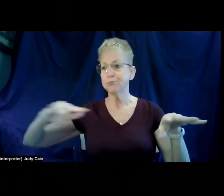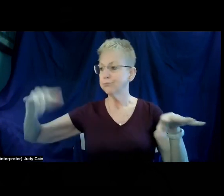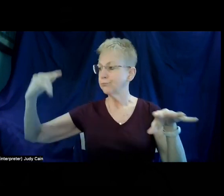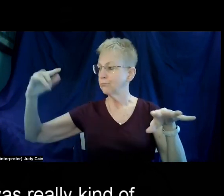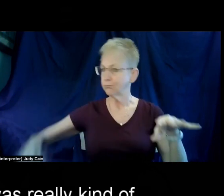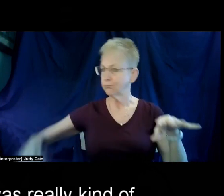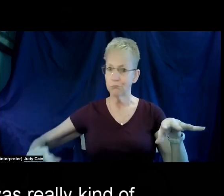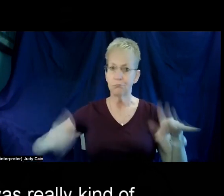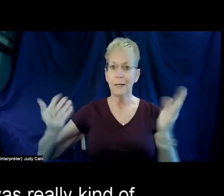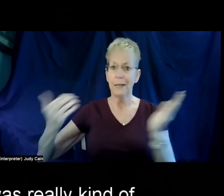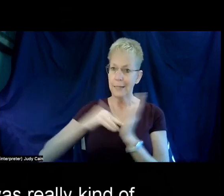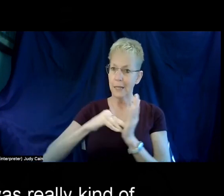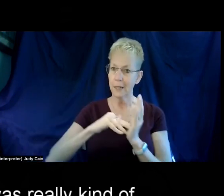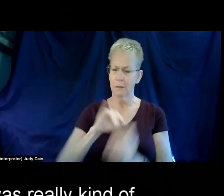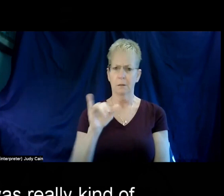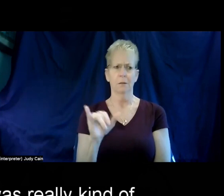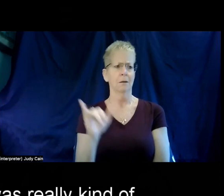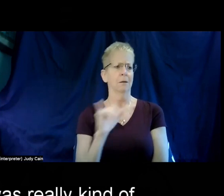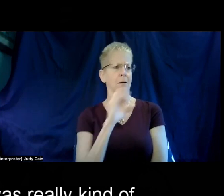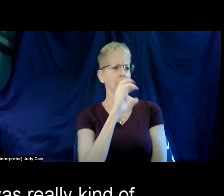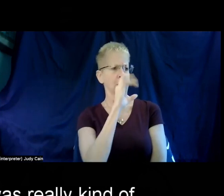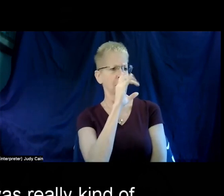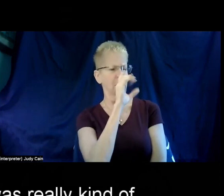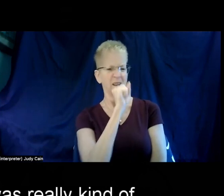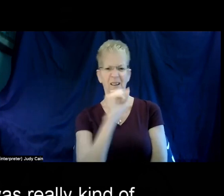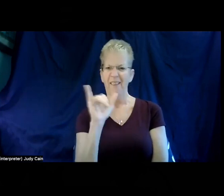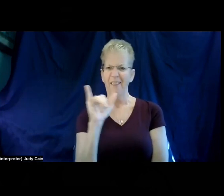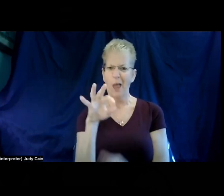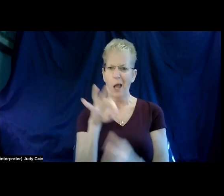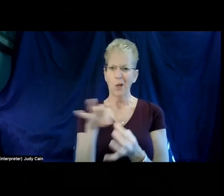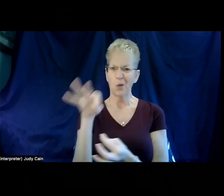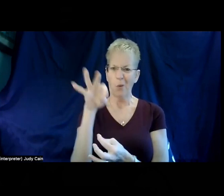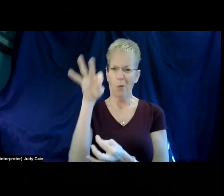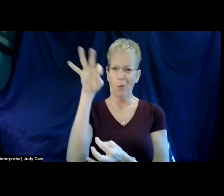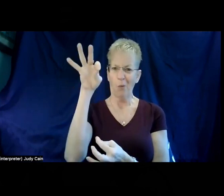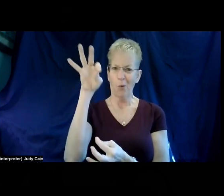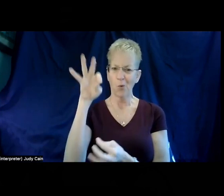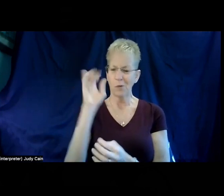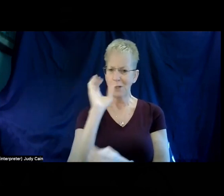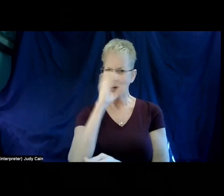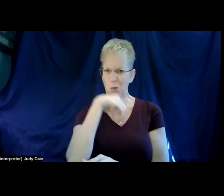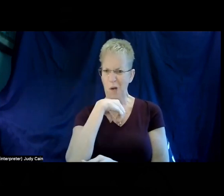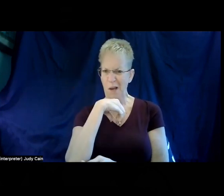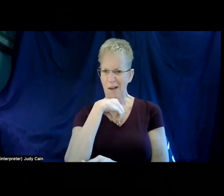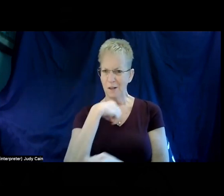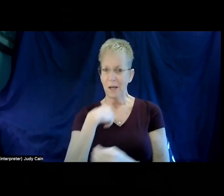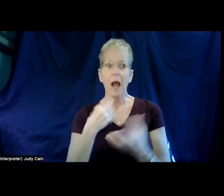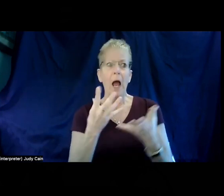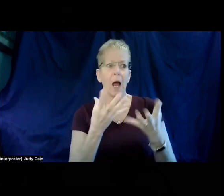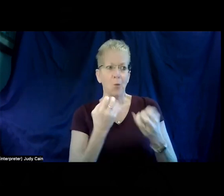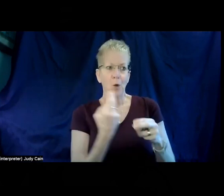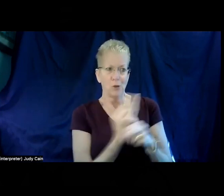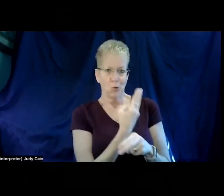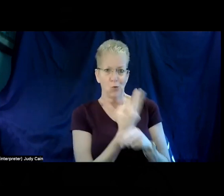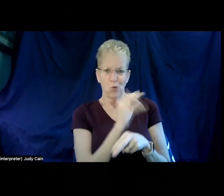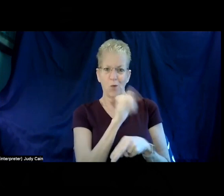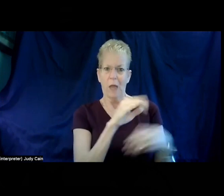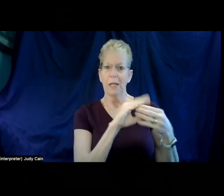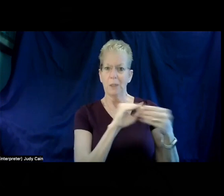again. I always thought that was really kind of ghostly and strange, and I wanted to use that somehow.